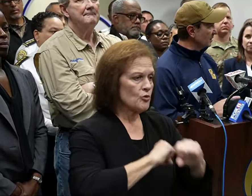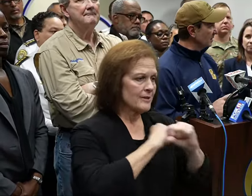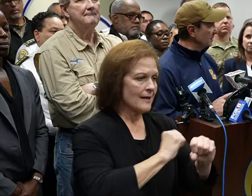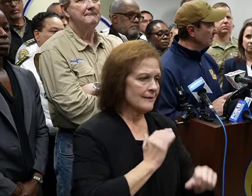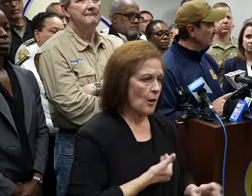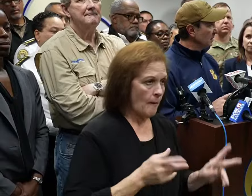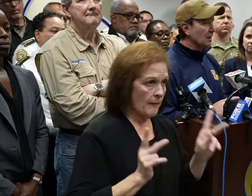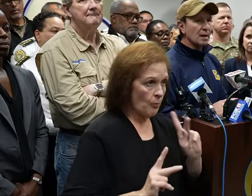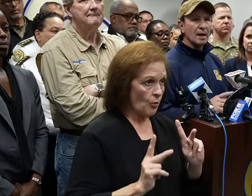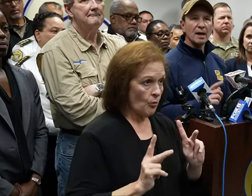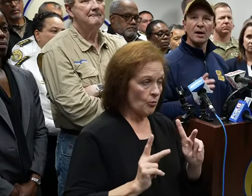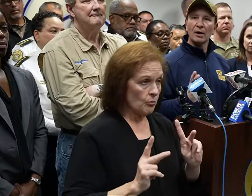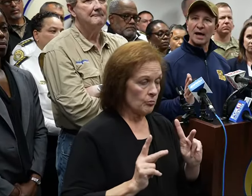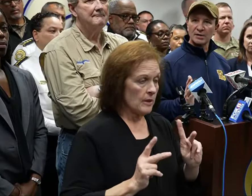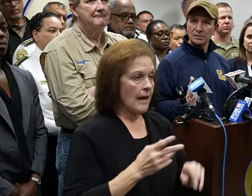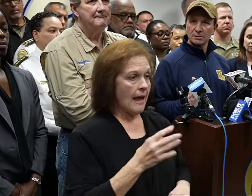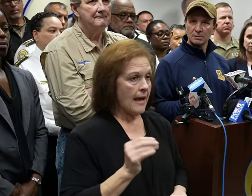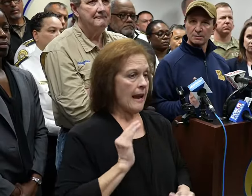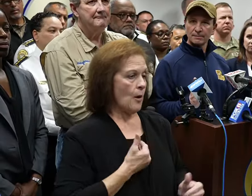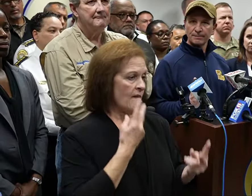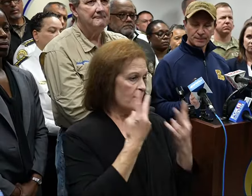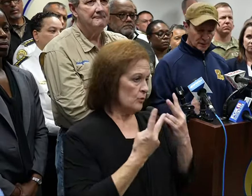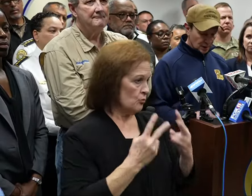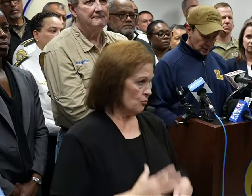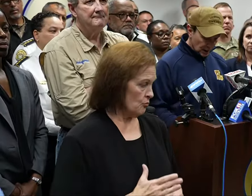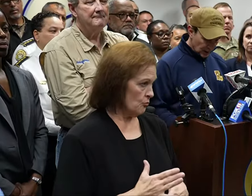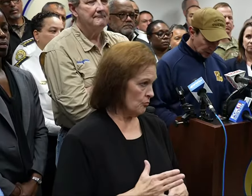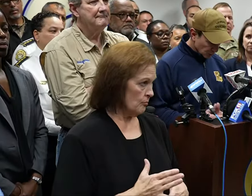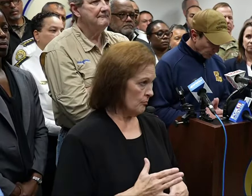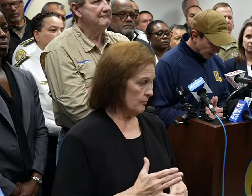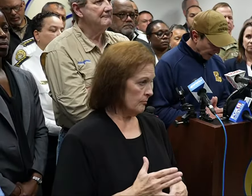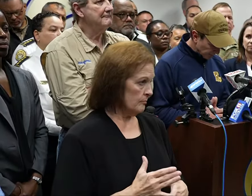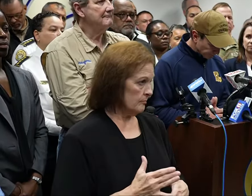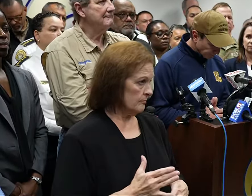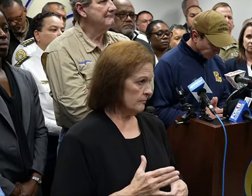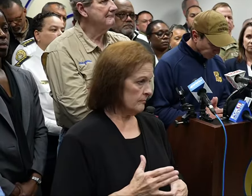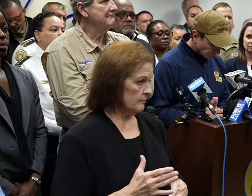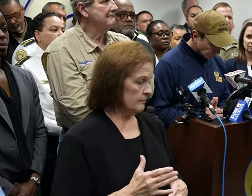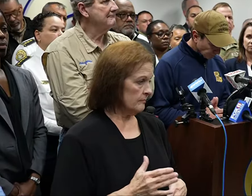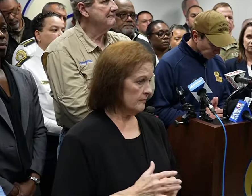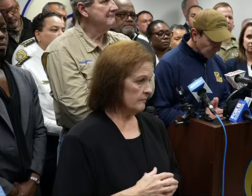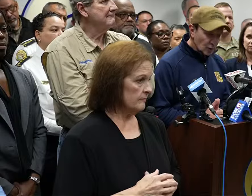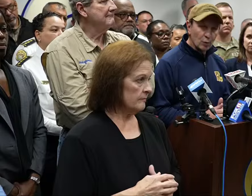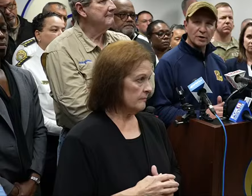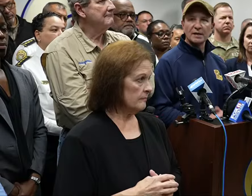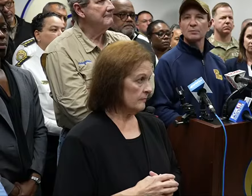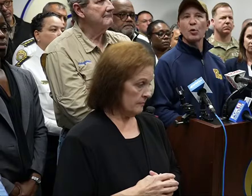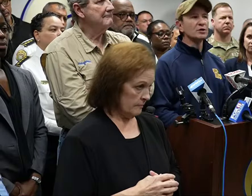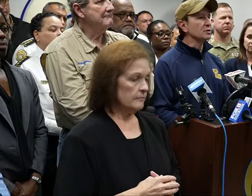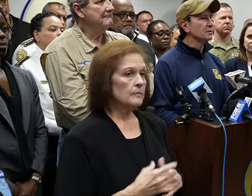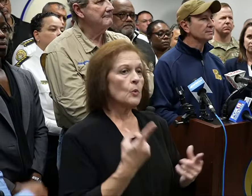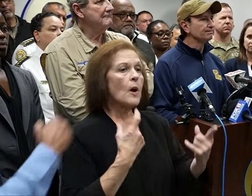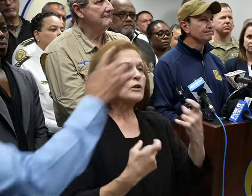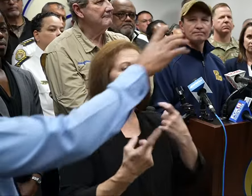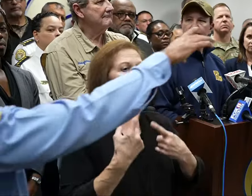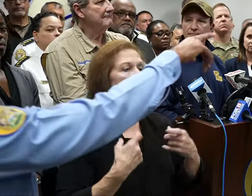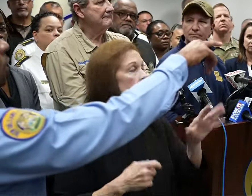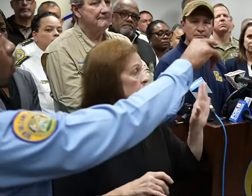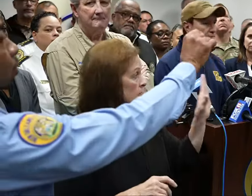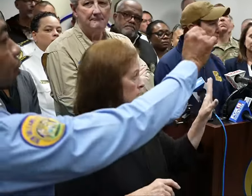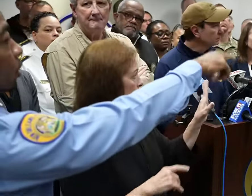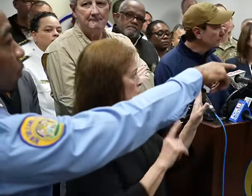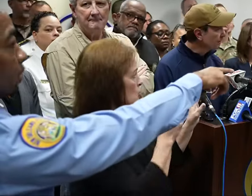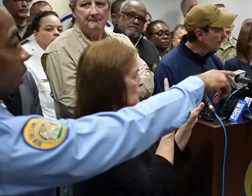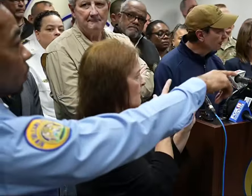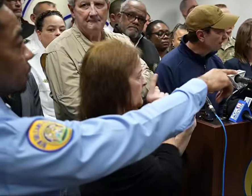our citizens and our guests. And so with that, we'll take some questions. All right, if you